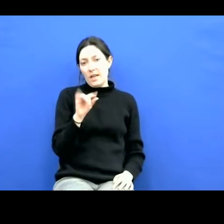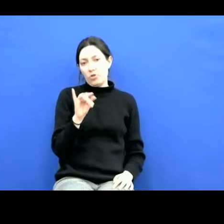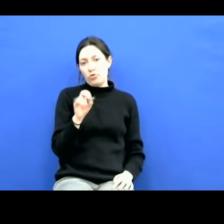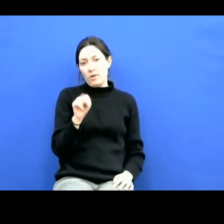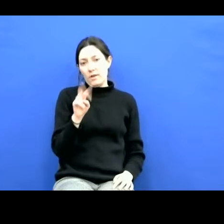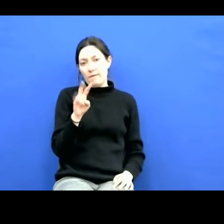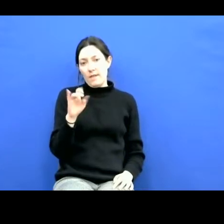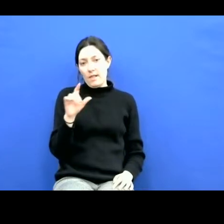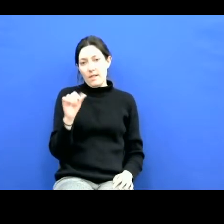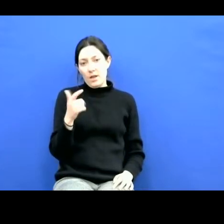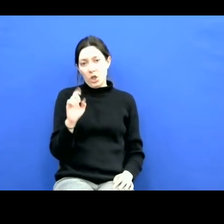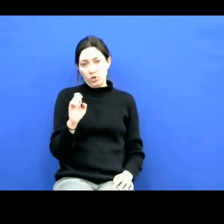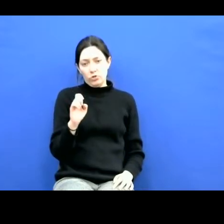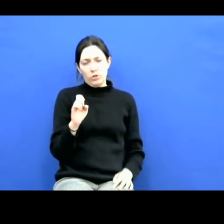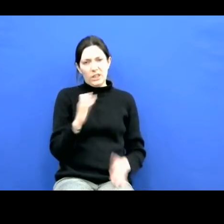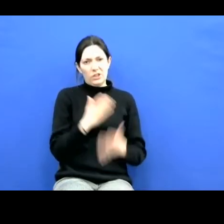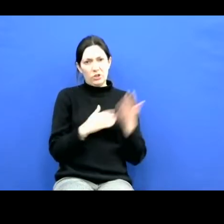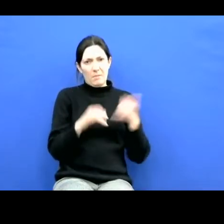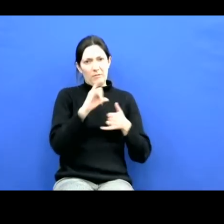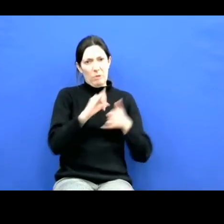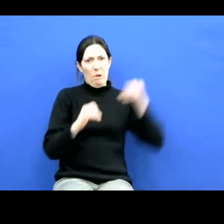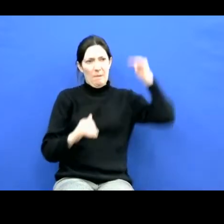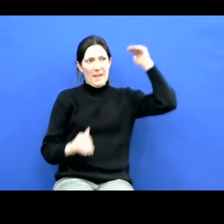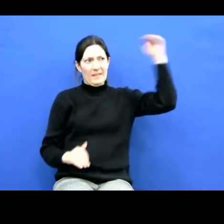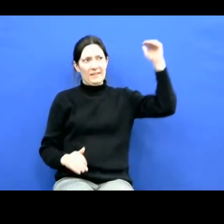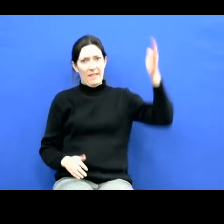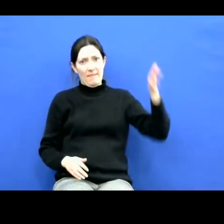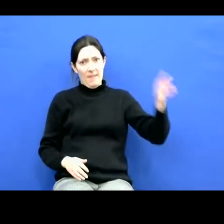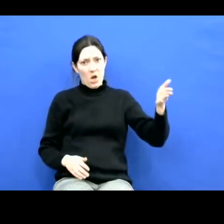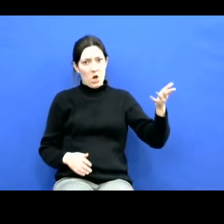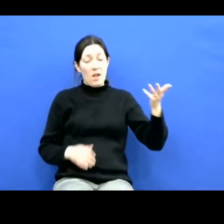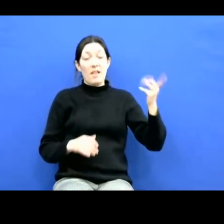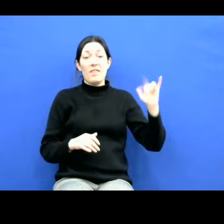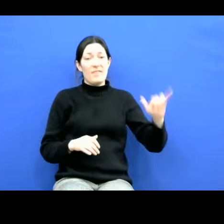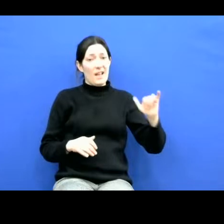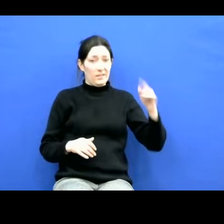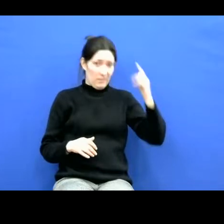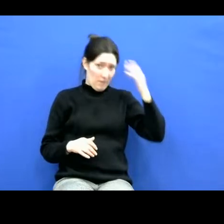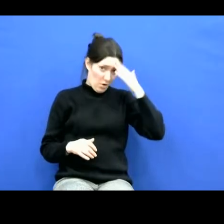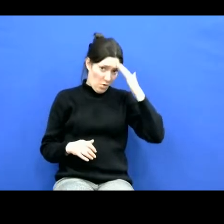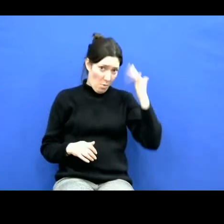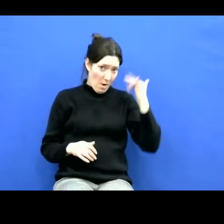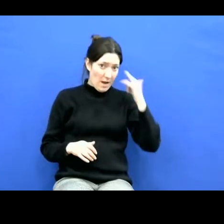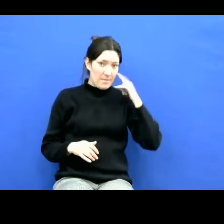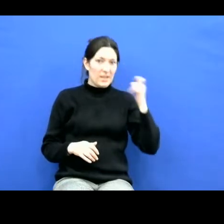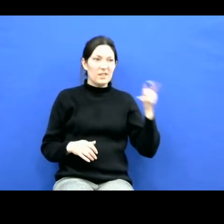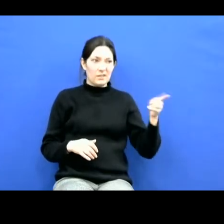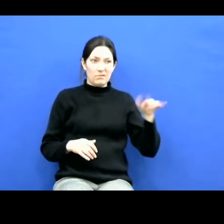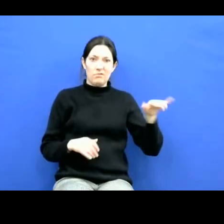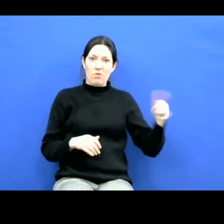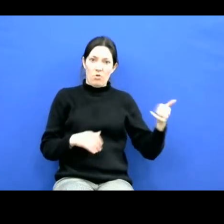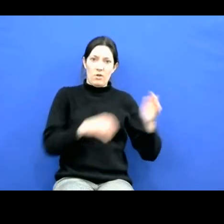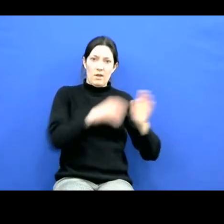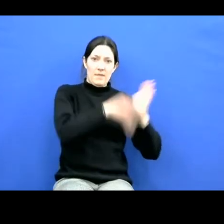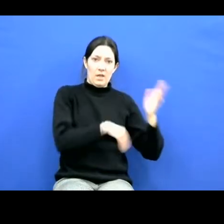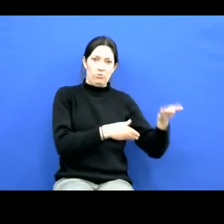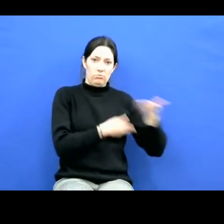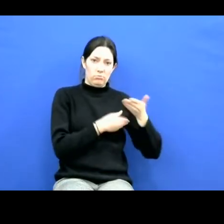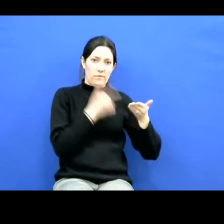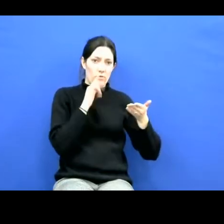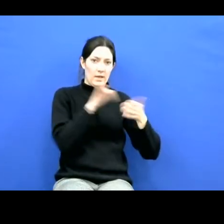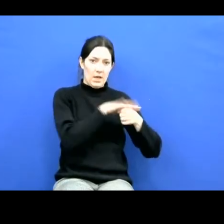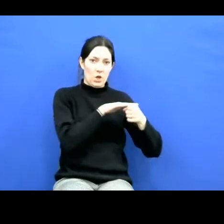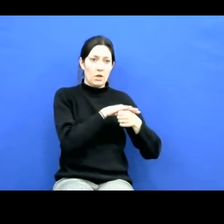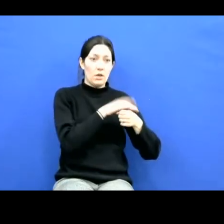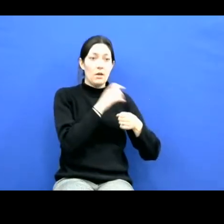ones, there's some pretty tall buildings there. And I know this because there was another application in that area, but they're